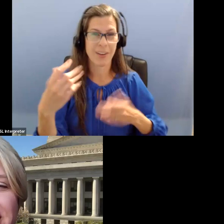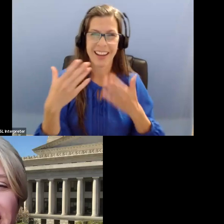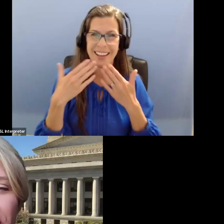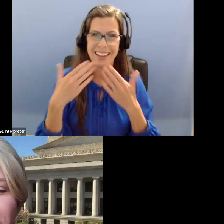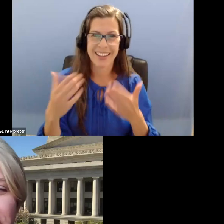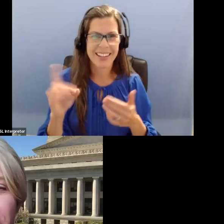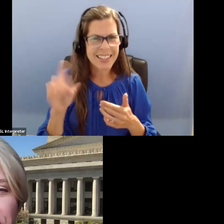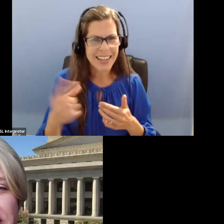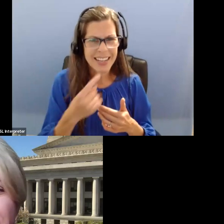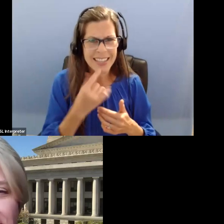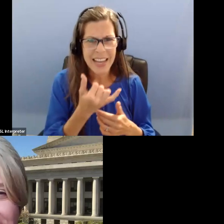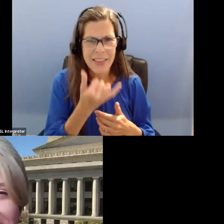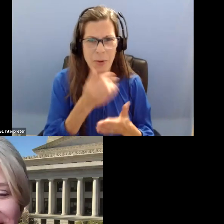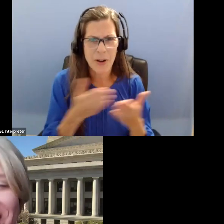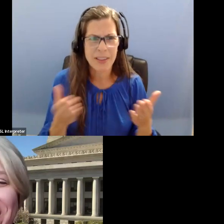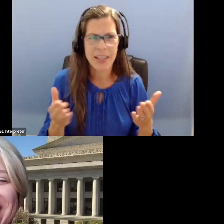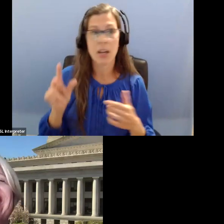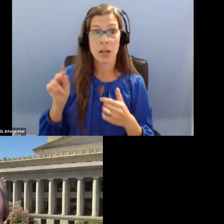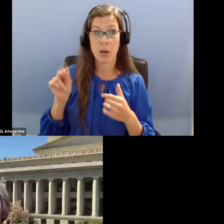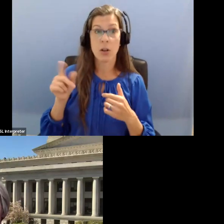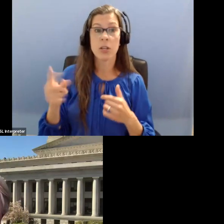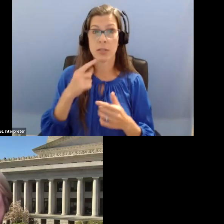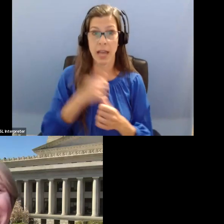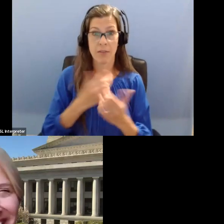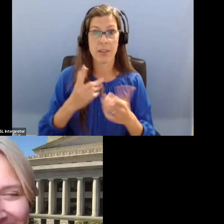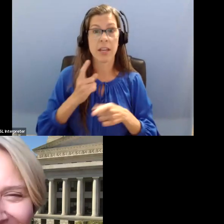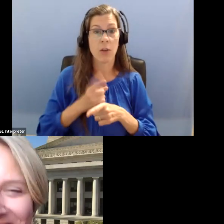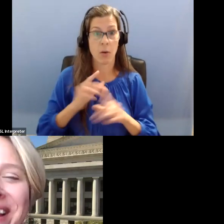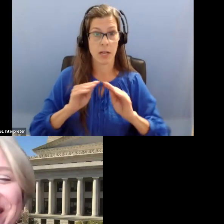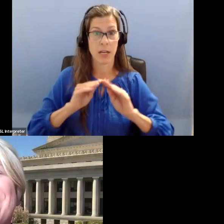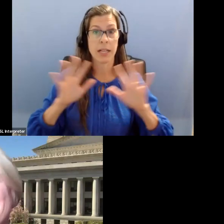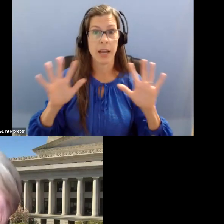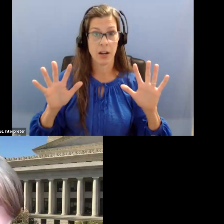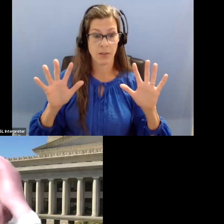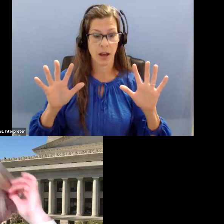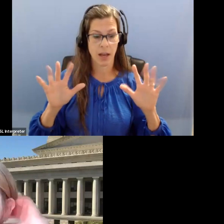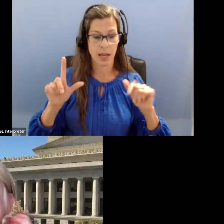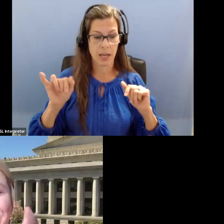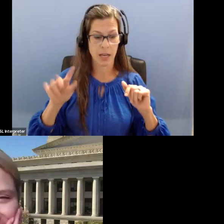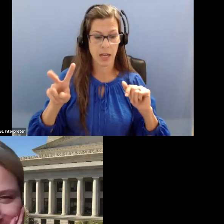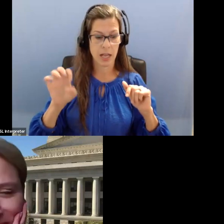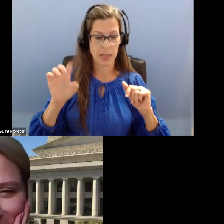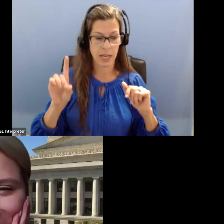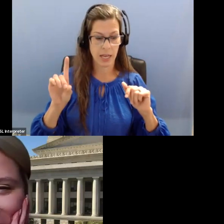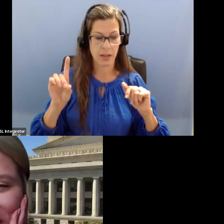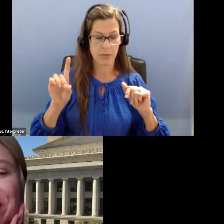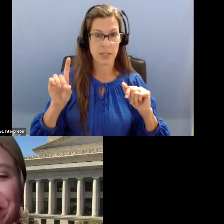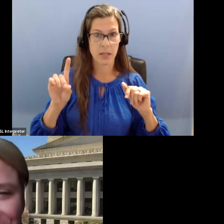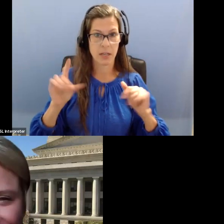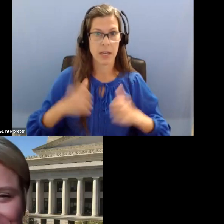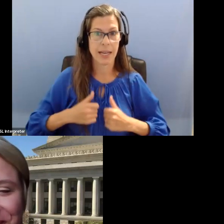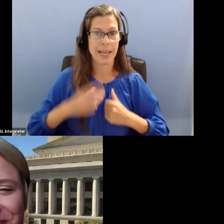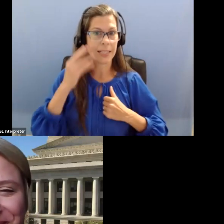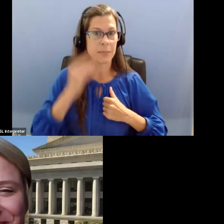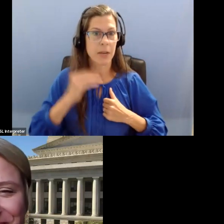you. Did I say the wrong thing? No, you said okay. Everything right. I just wanted to make sure that was clear to everyone. I mean, Bipasha is wonderful